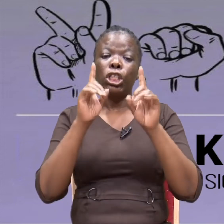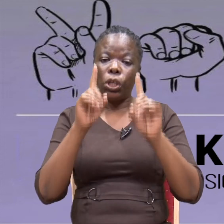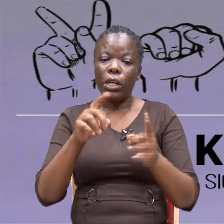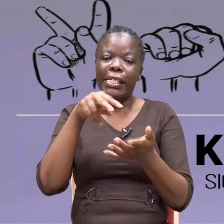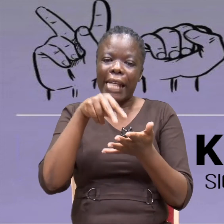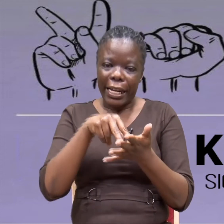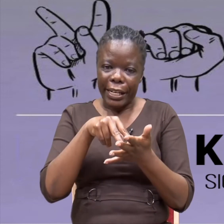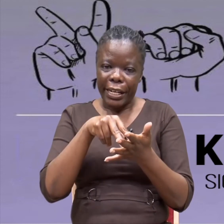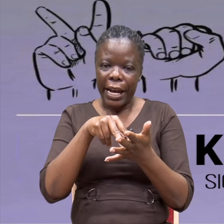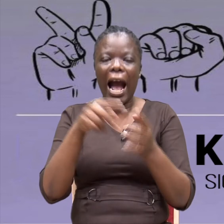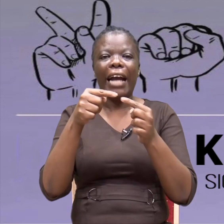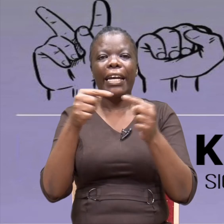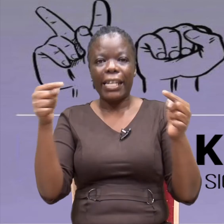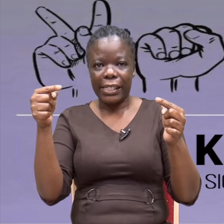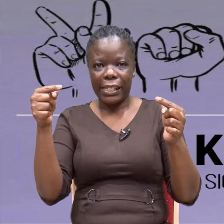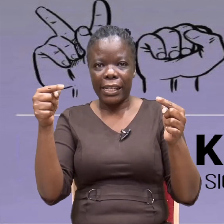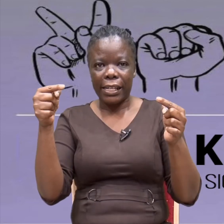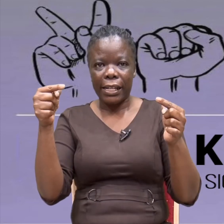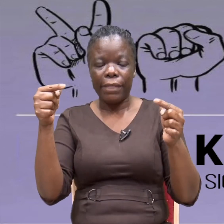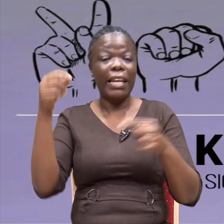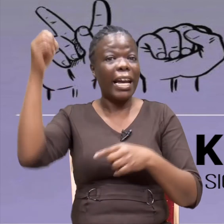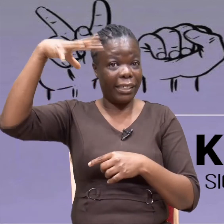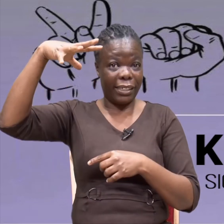Don't stand against the lights.